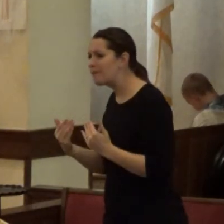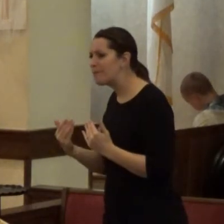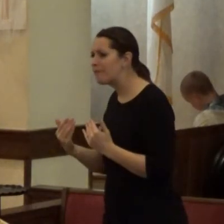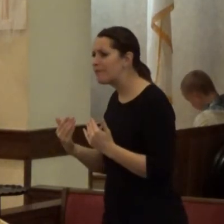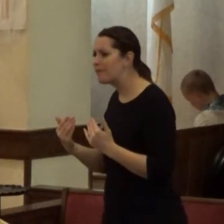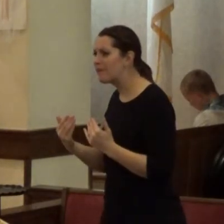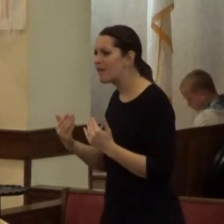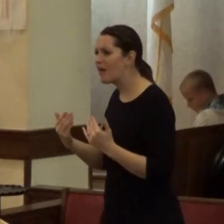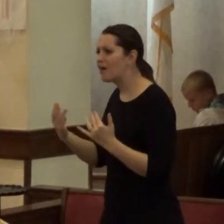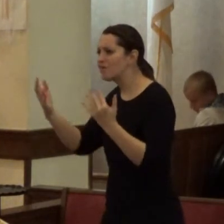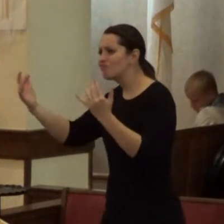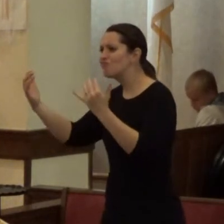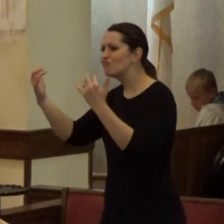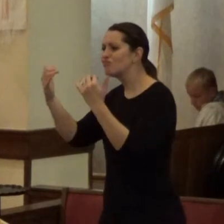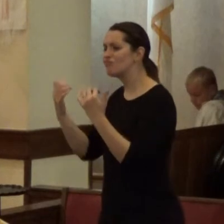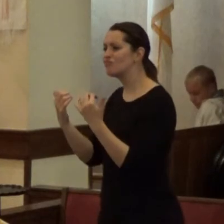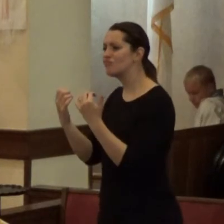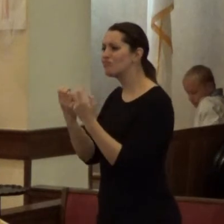this table,